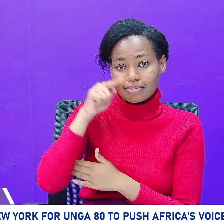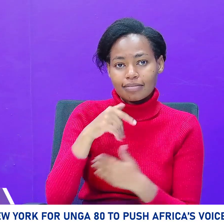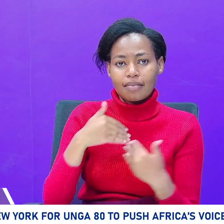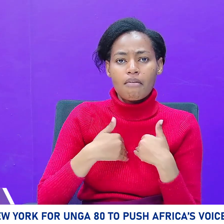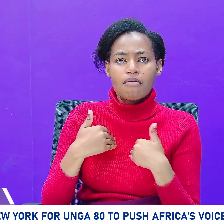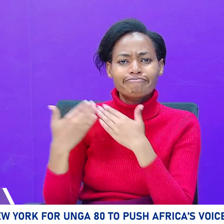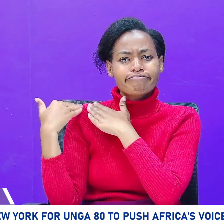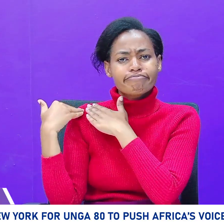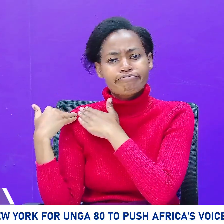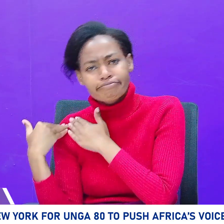Moving on,